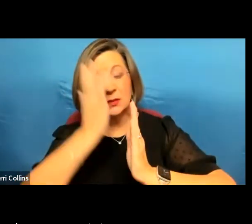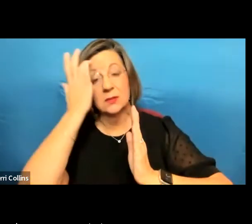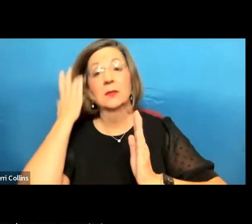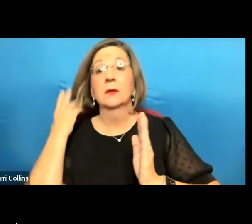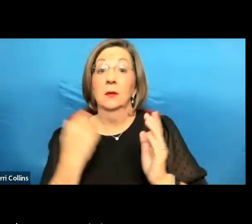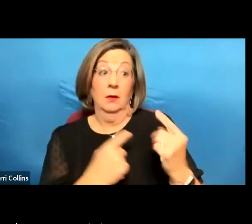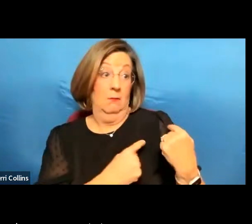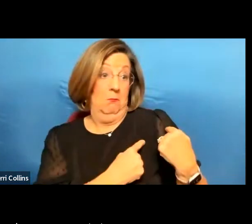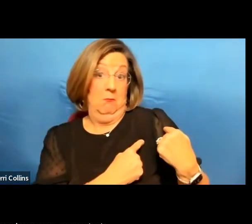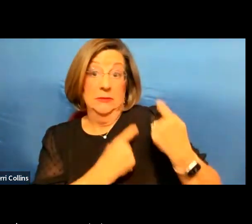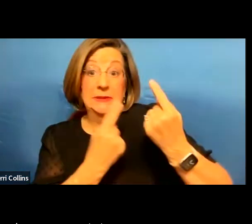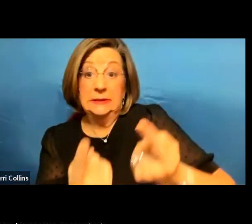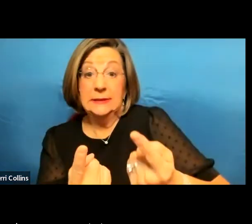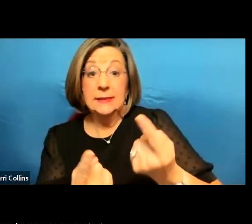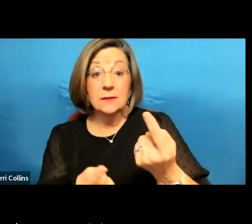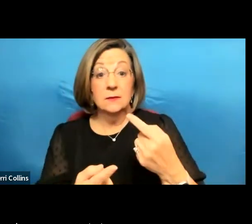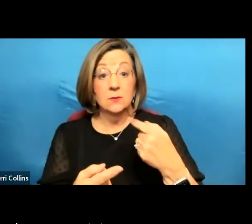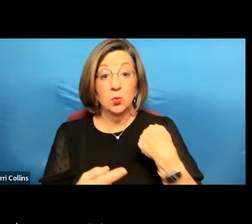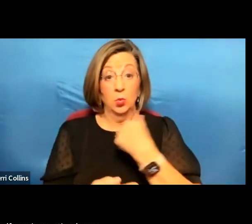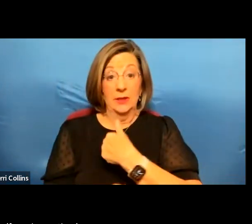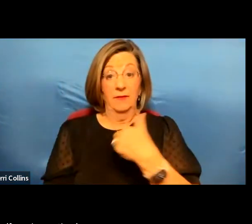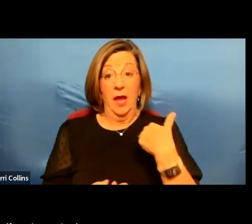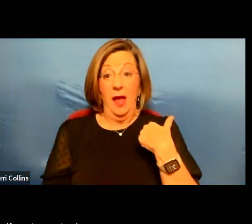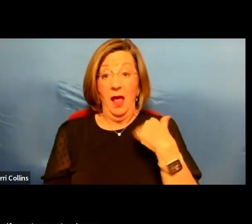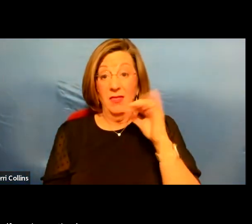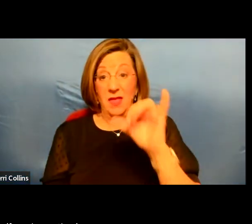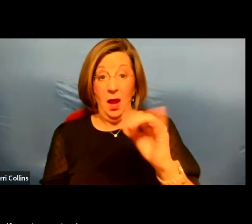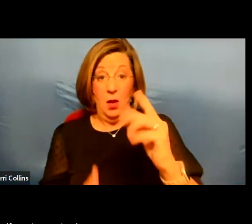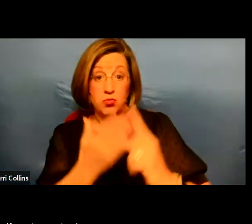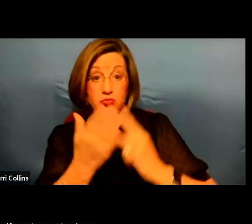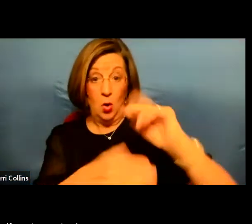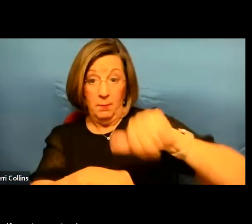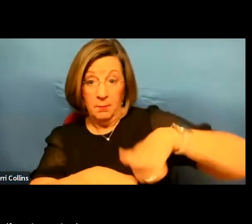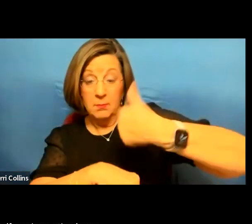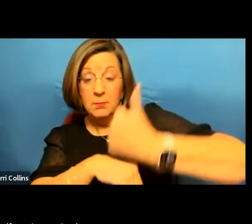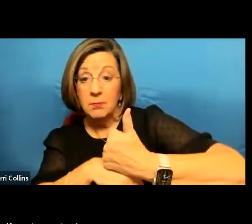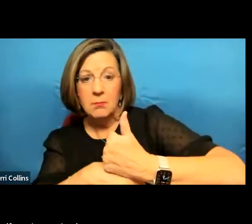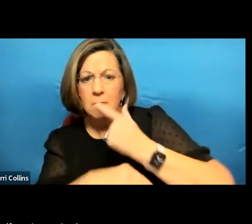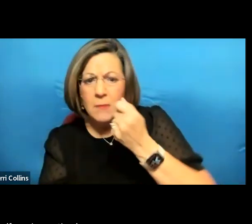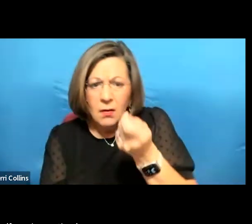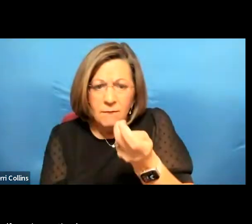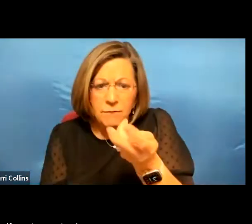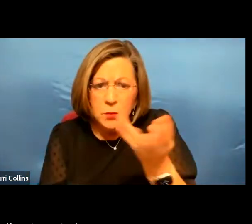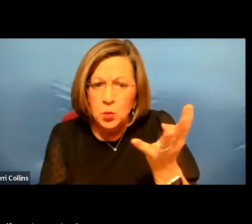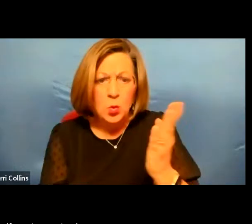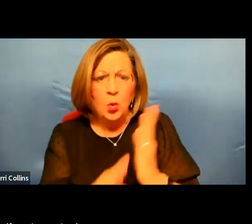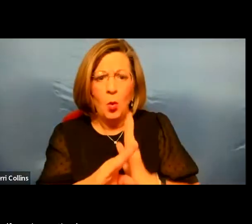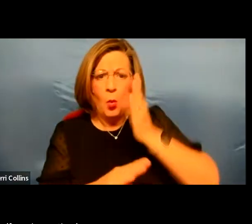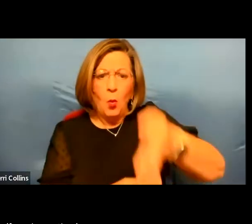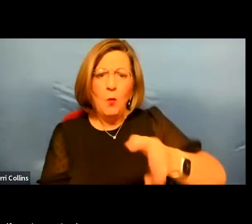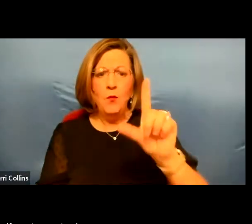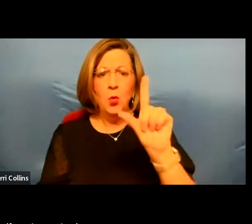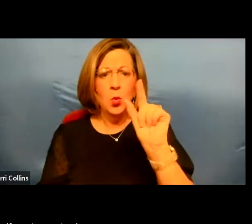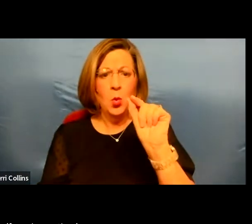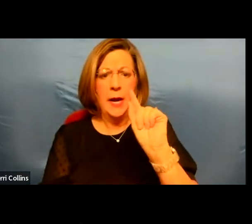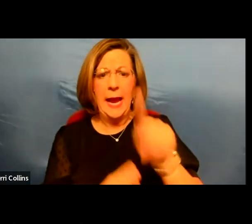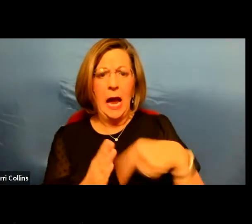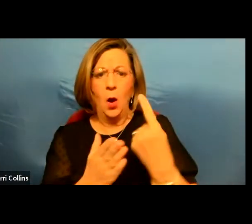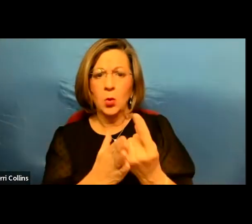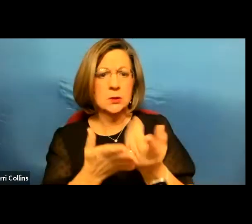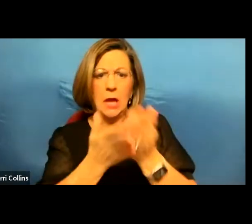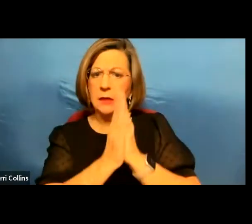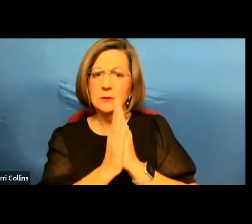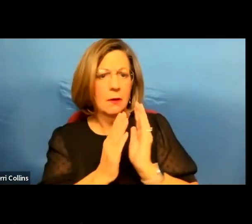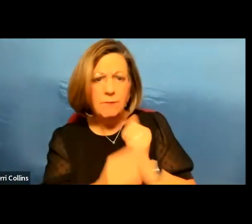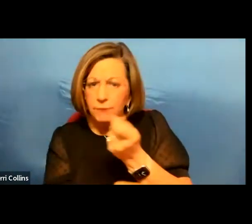that's increased. So you have the opportunity to do that. Since we have had that program in place, there have been